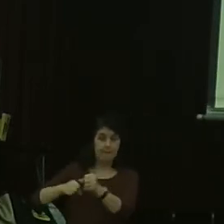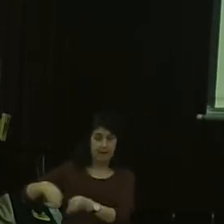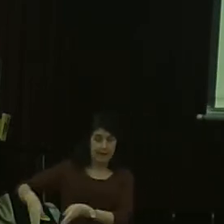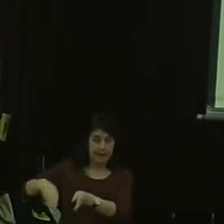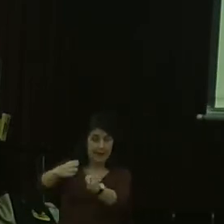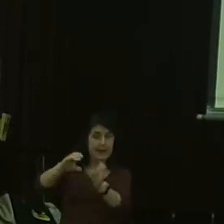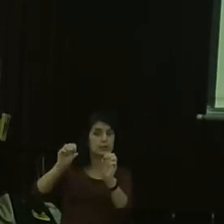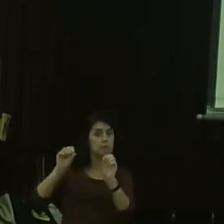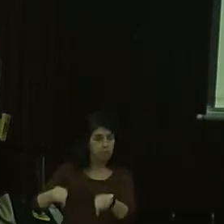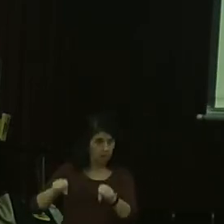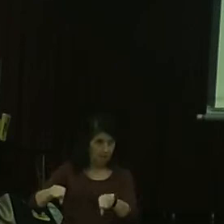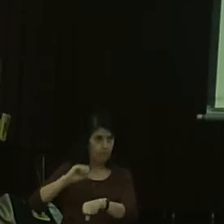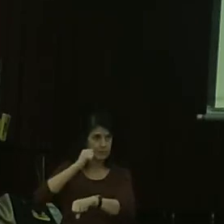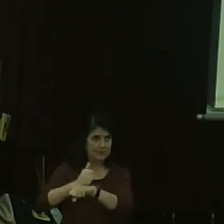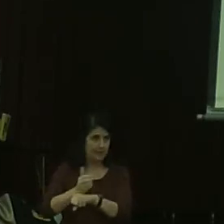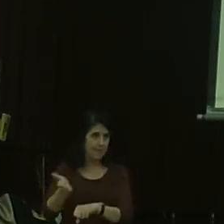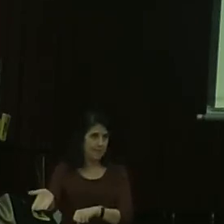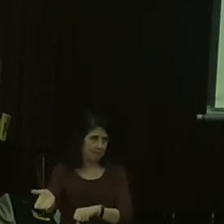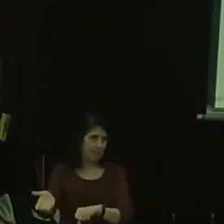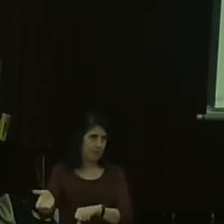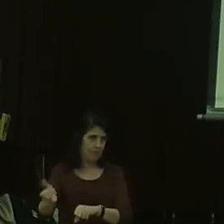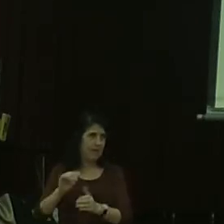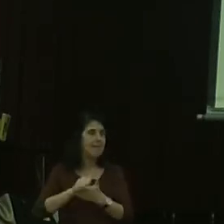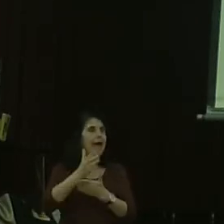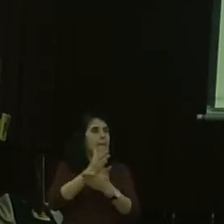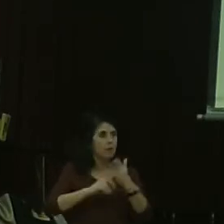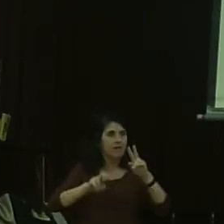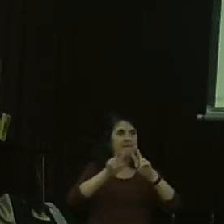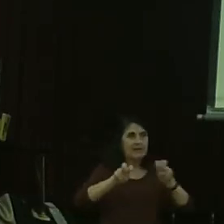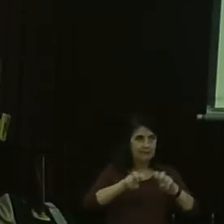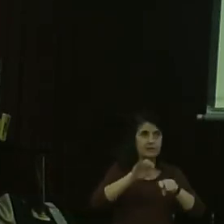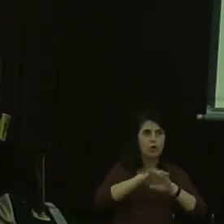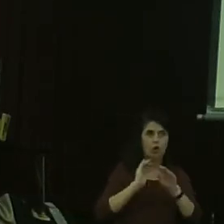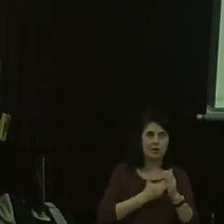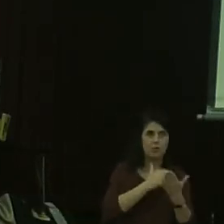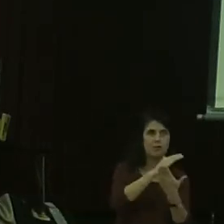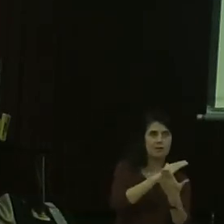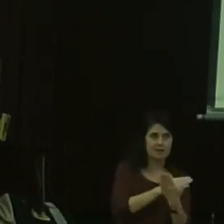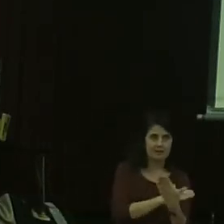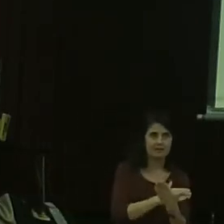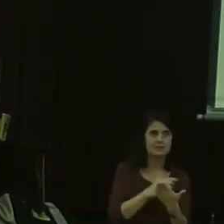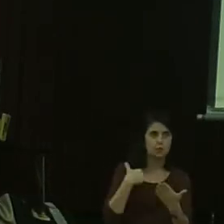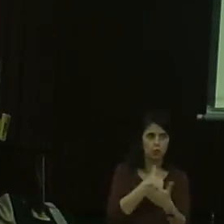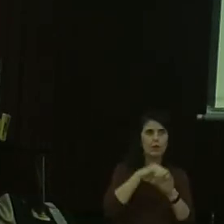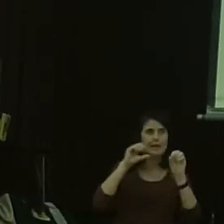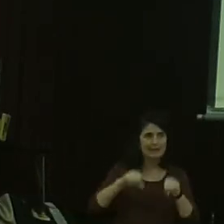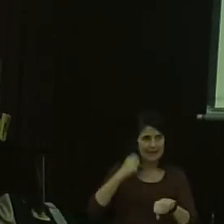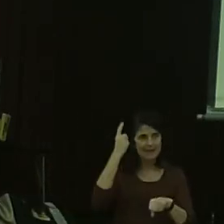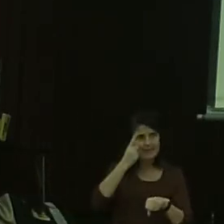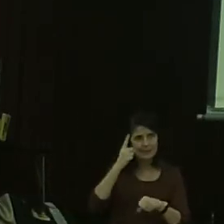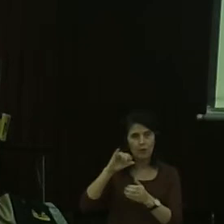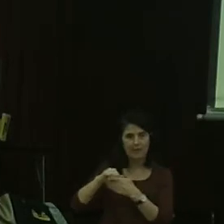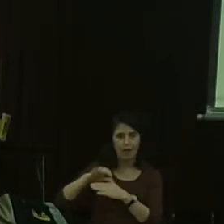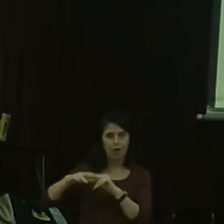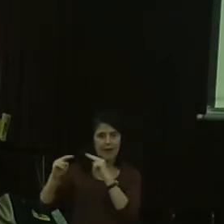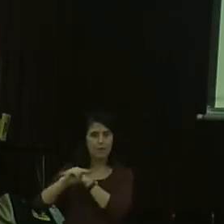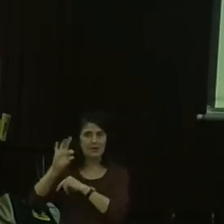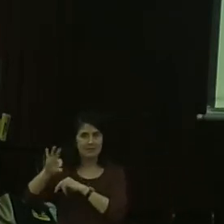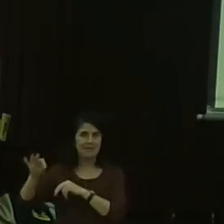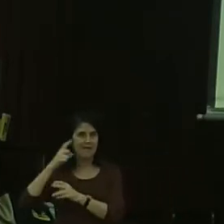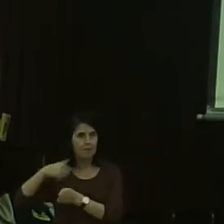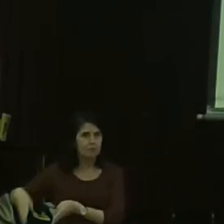a potential as part of that effort. It's part of the analysis, but yes, there's context to take into account for a facility like Highway 99.